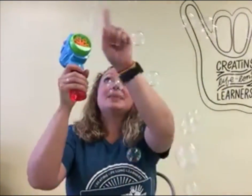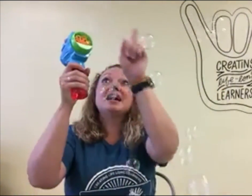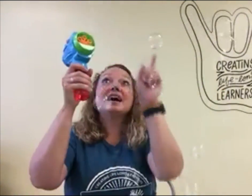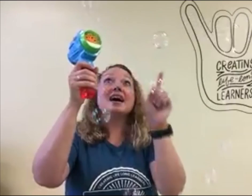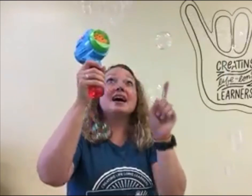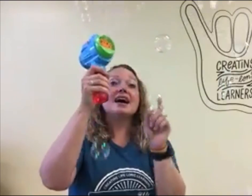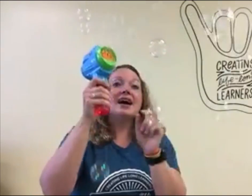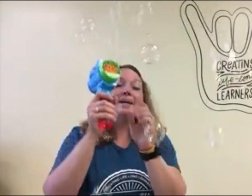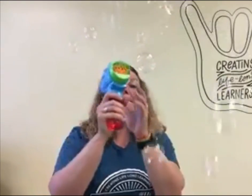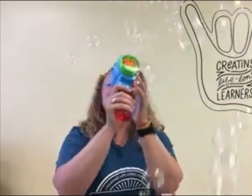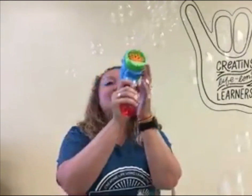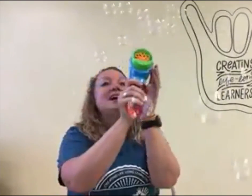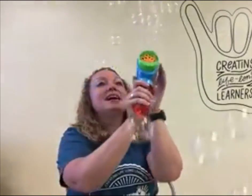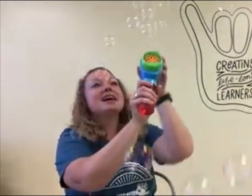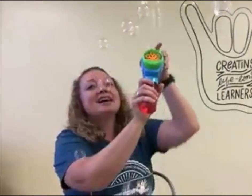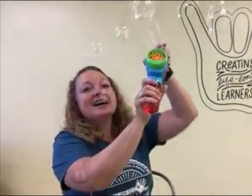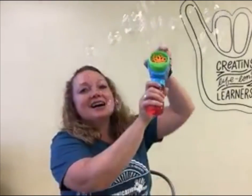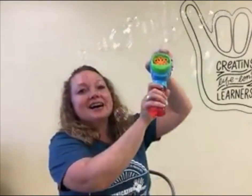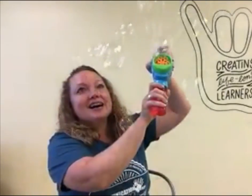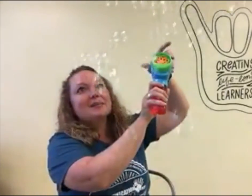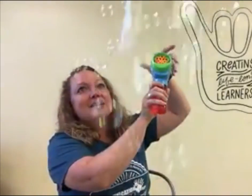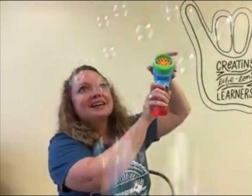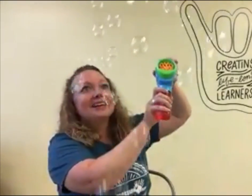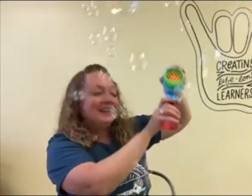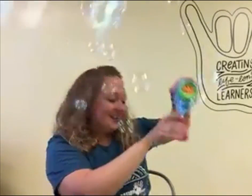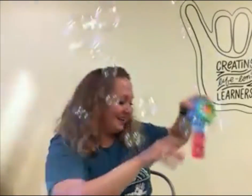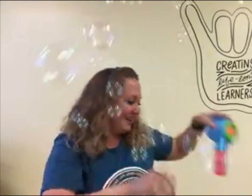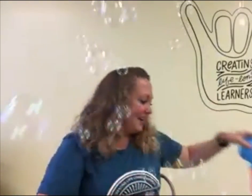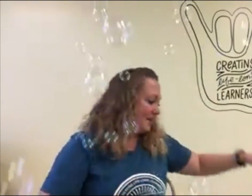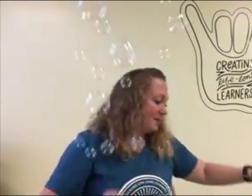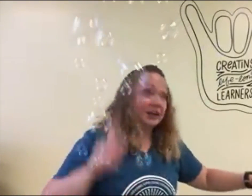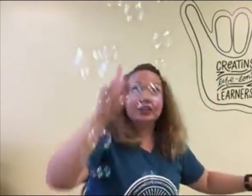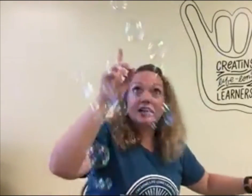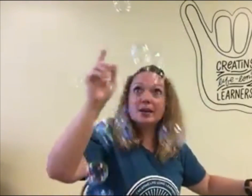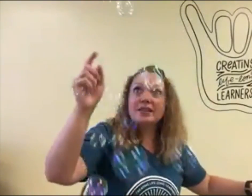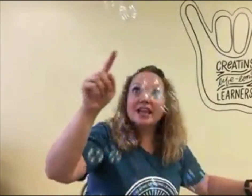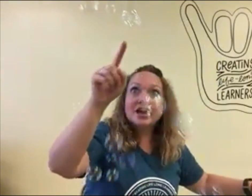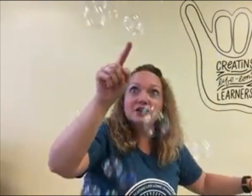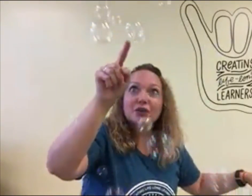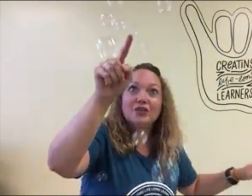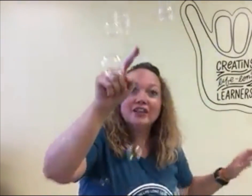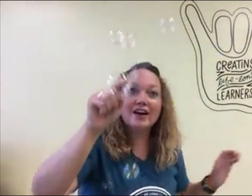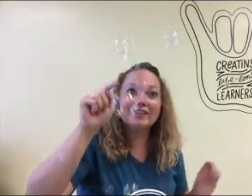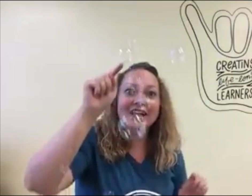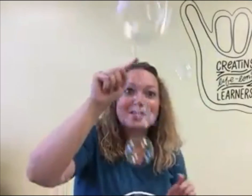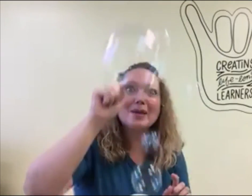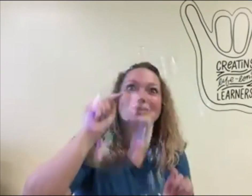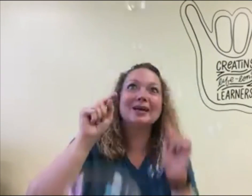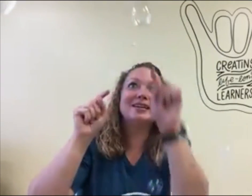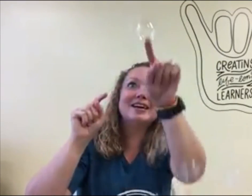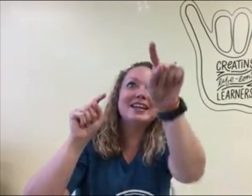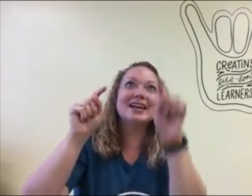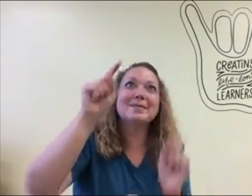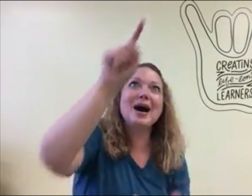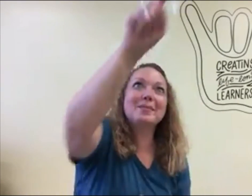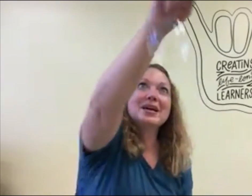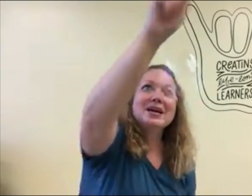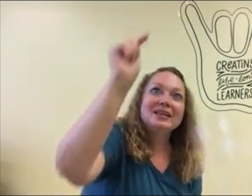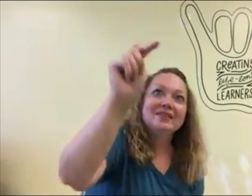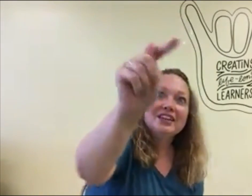pop, pop. All right, I shot it up in the air, so hopefully I'll have a lot of bubbles coming down that I can pop. Finish popping your